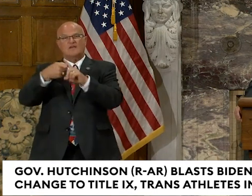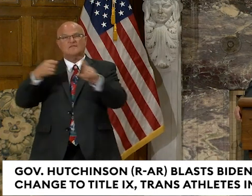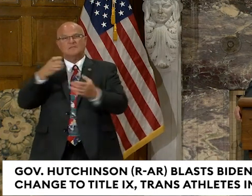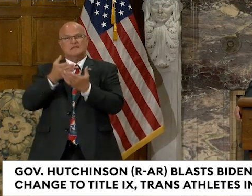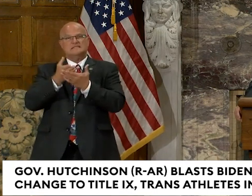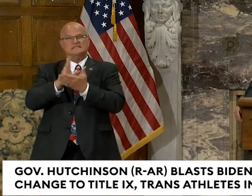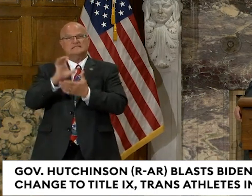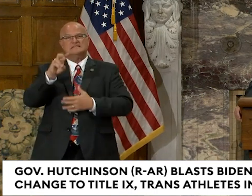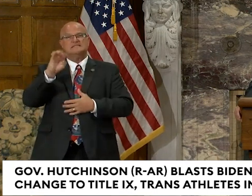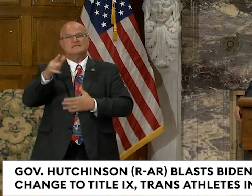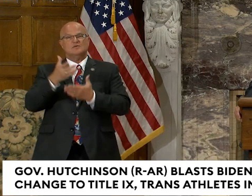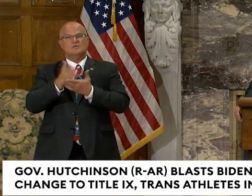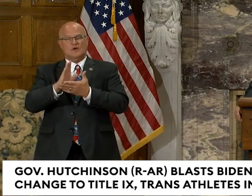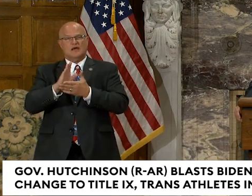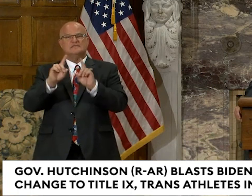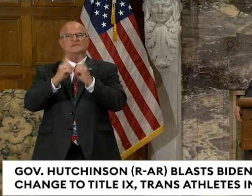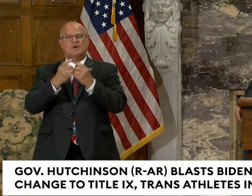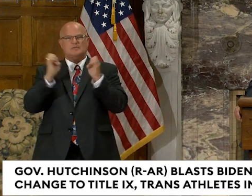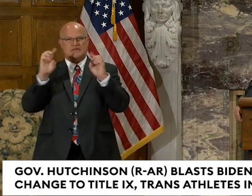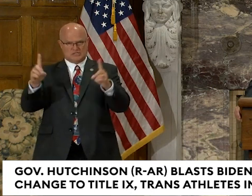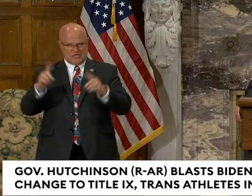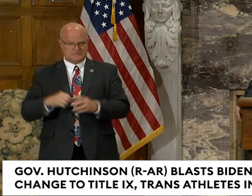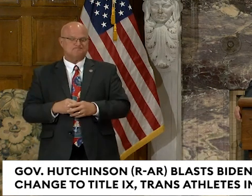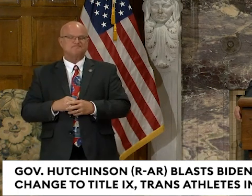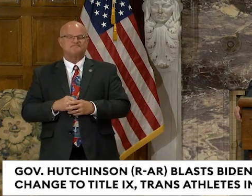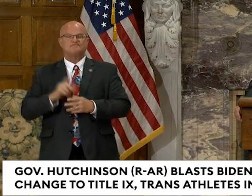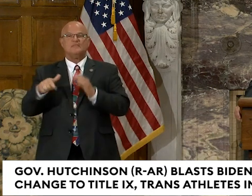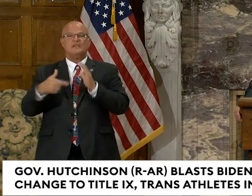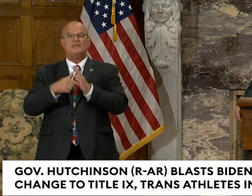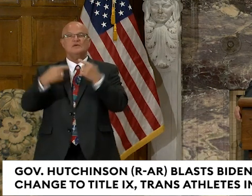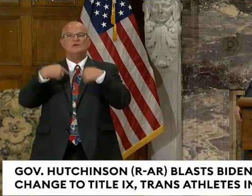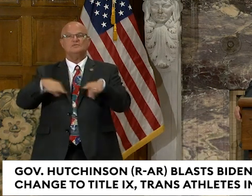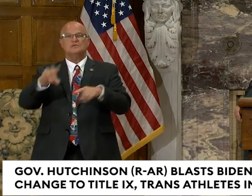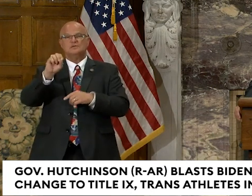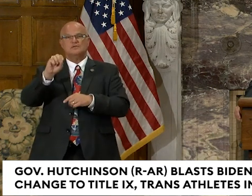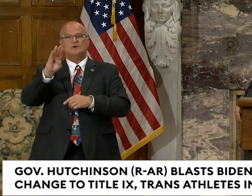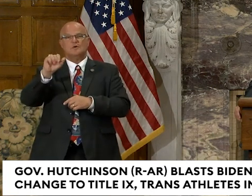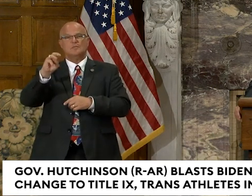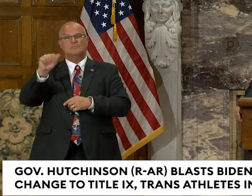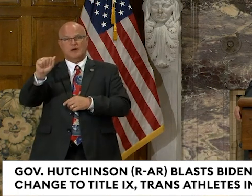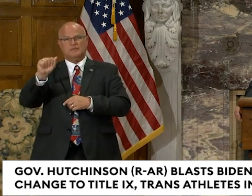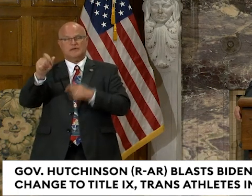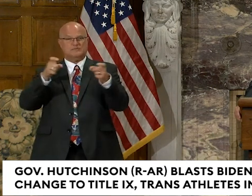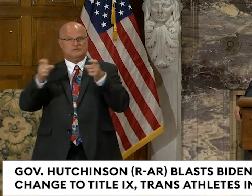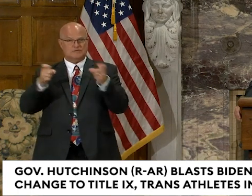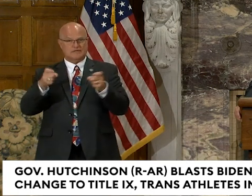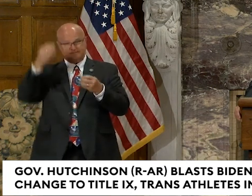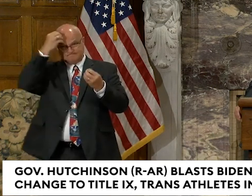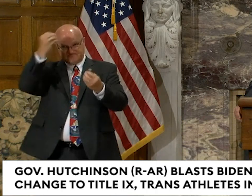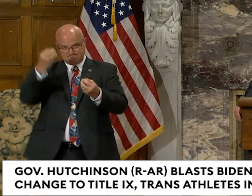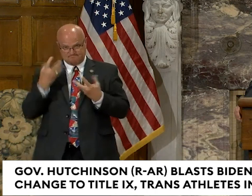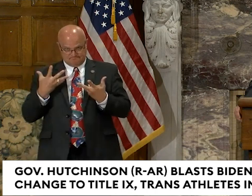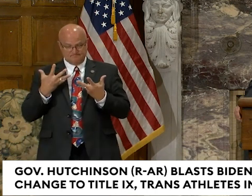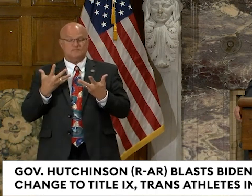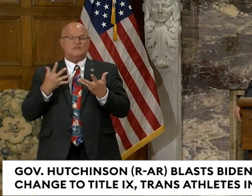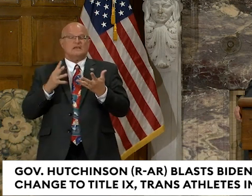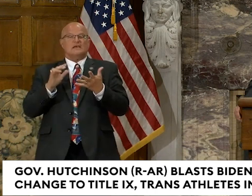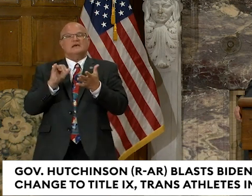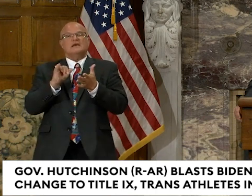Rights Division of the Department of Education. This was during the Obama administration. And they advised us